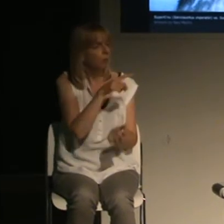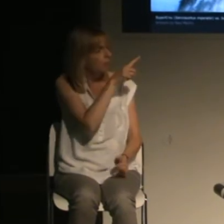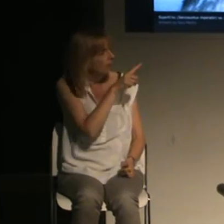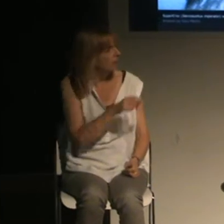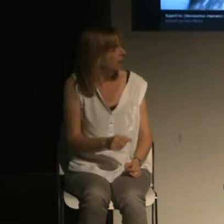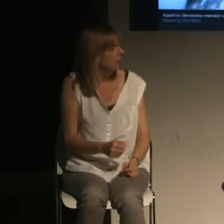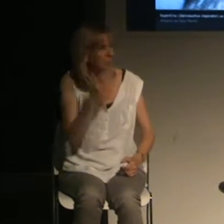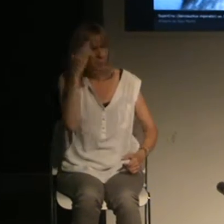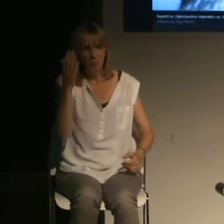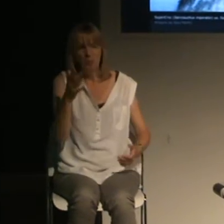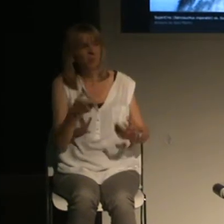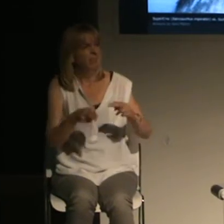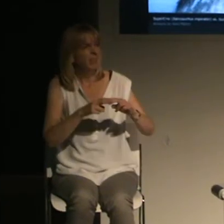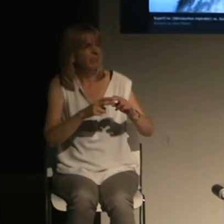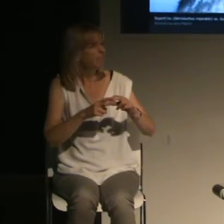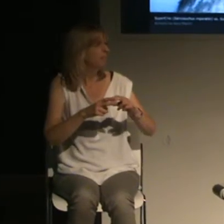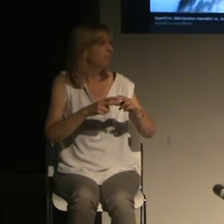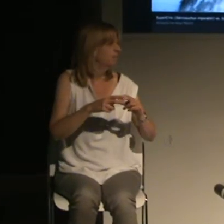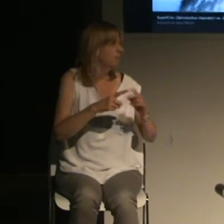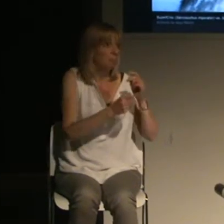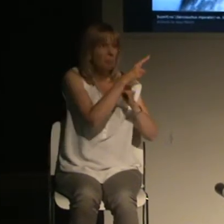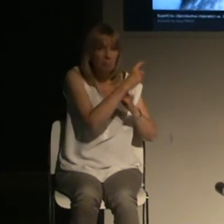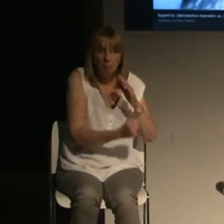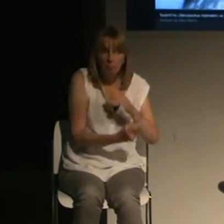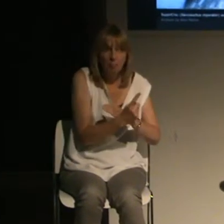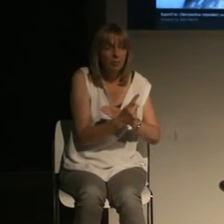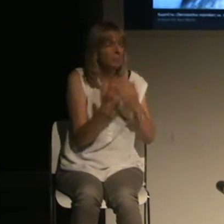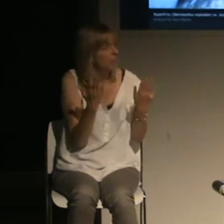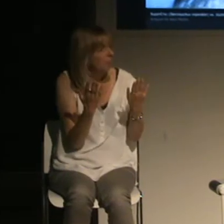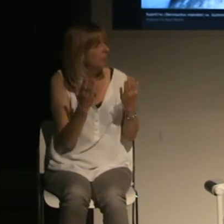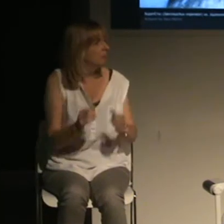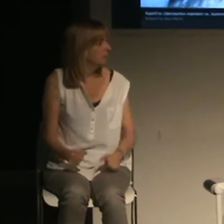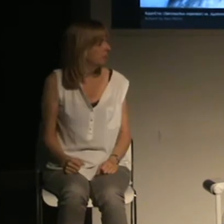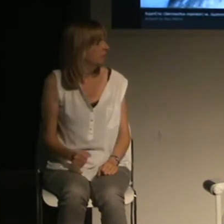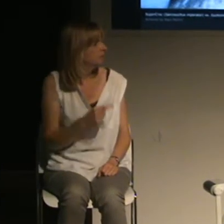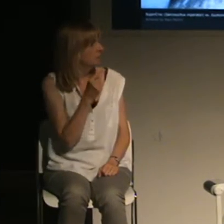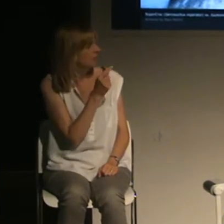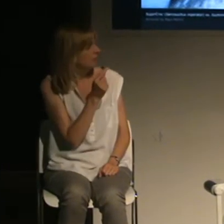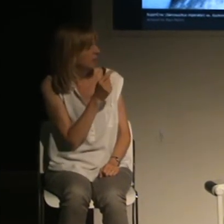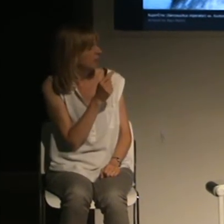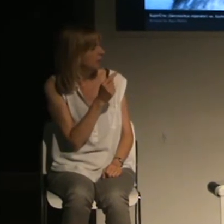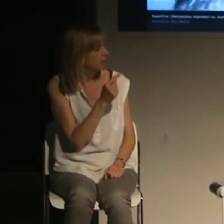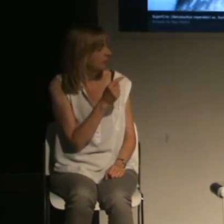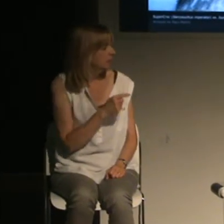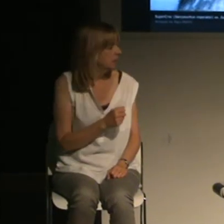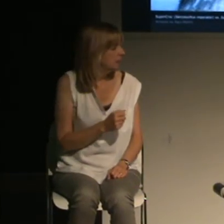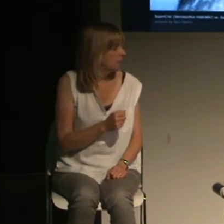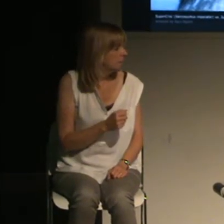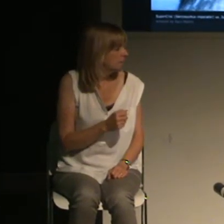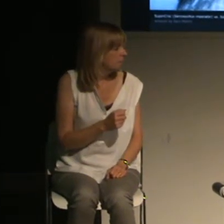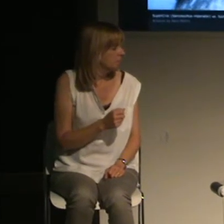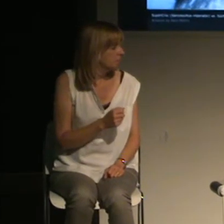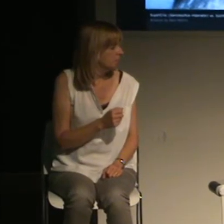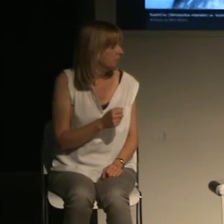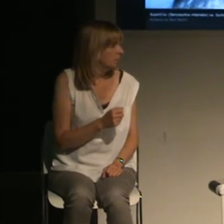did try? this, but the size is I don't know. phenomenal. Yes, super croc, or Sarcosuchus to give it its